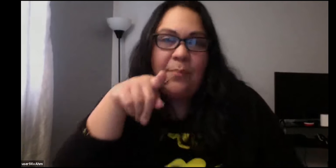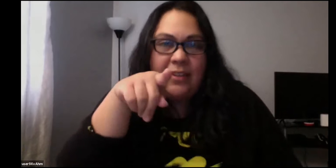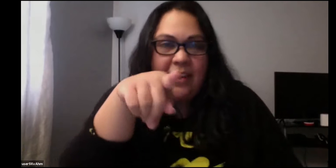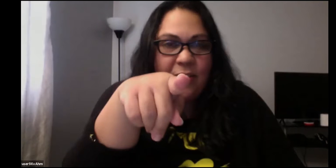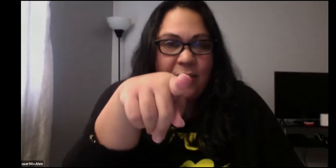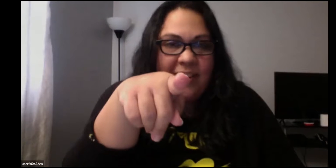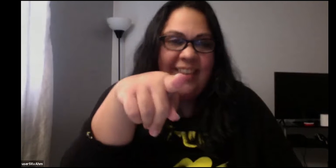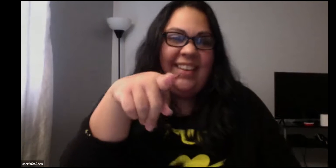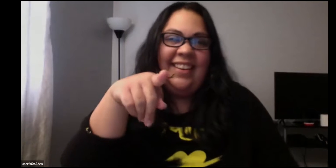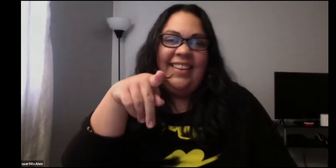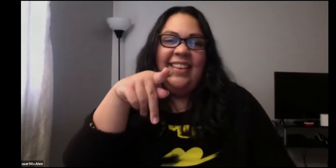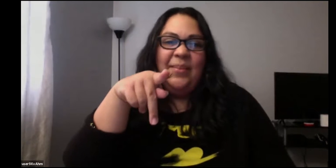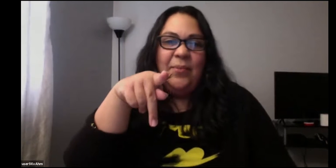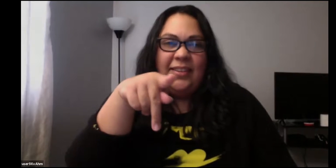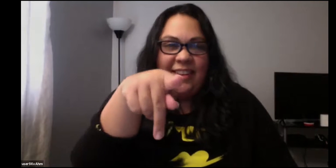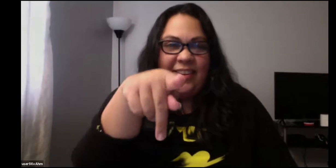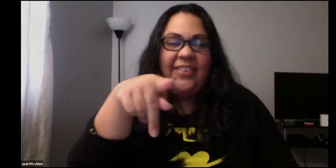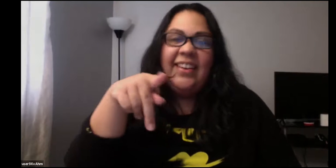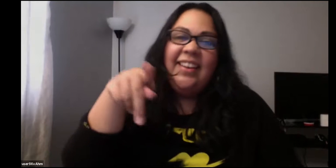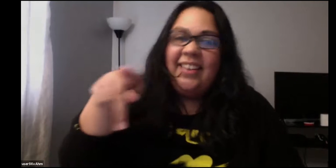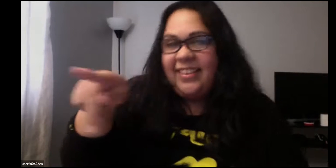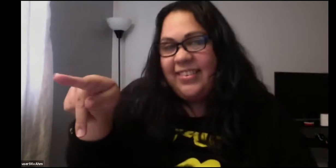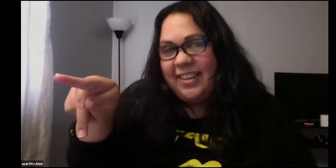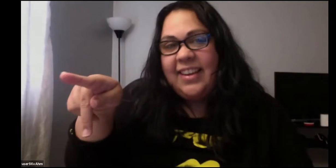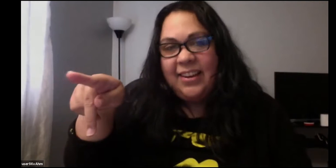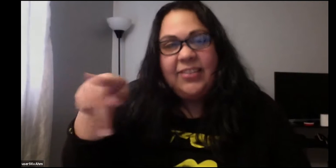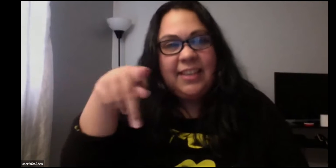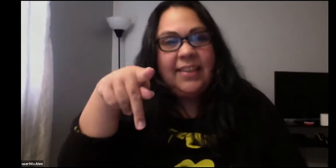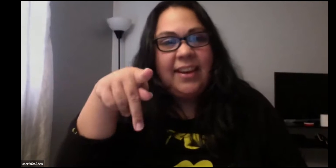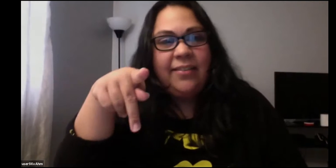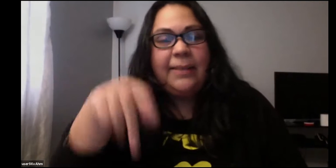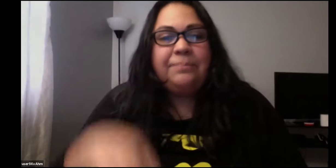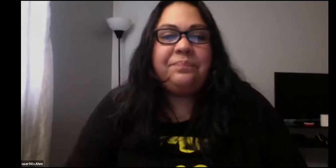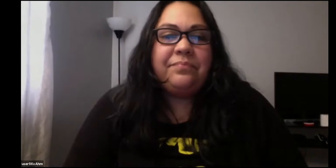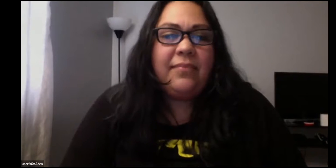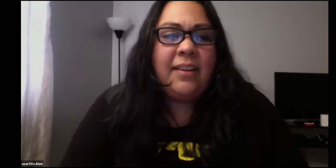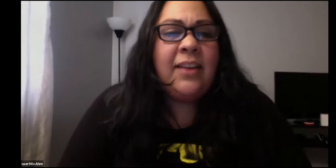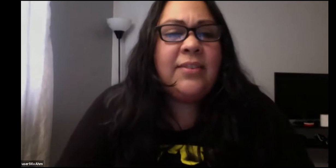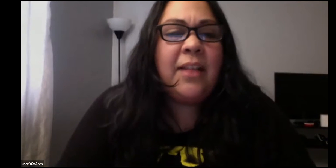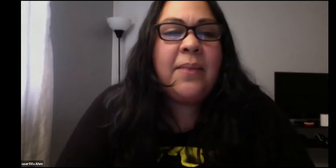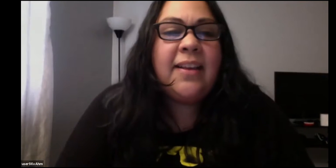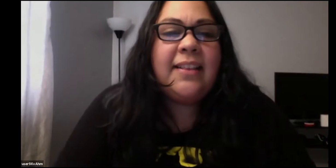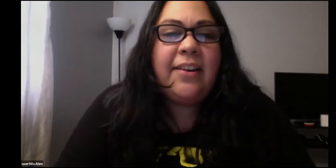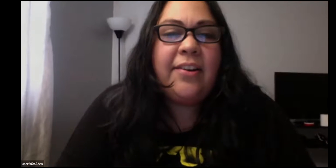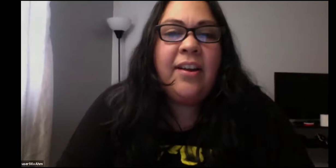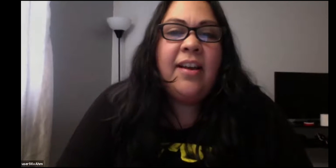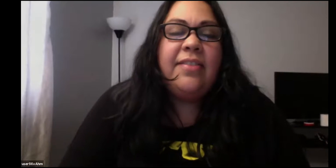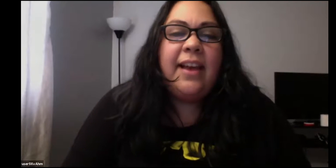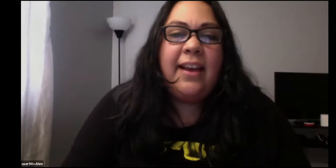at you? Pointing at you. Okay, kind of looks like that, right? Now tell me a letter that